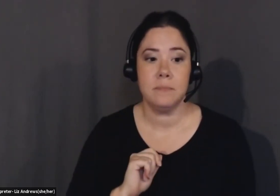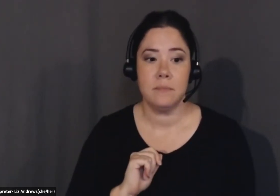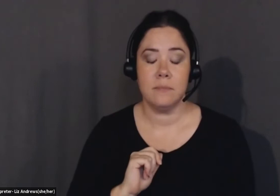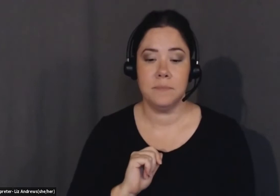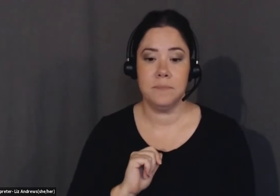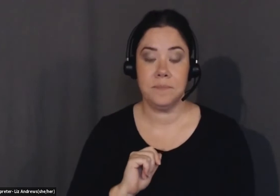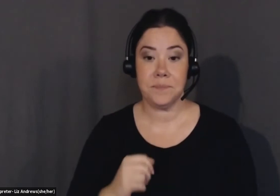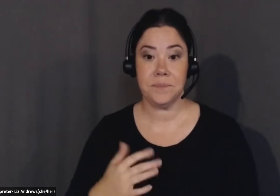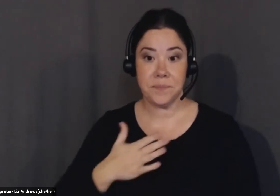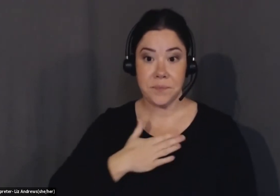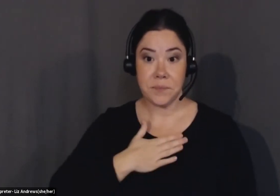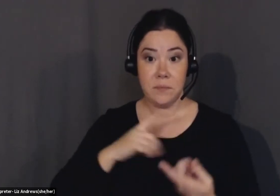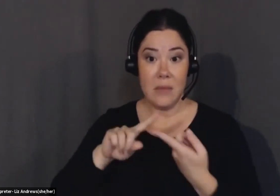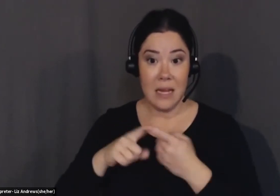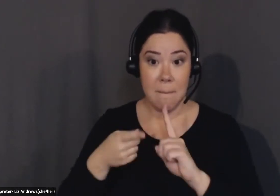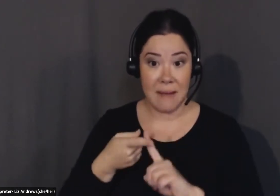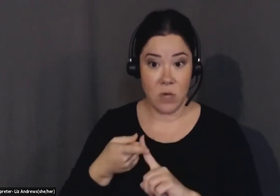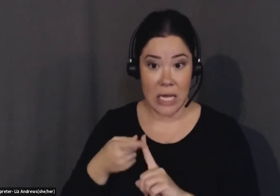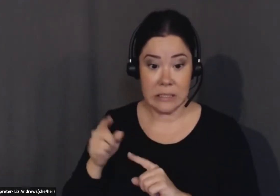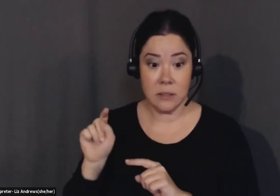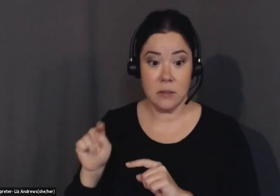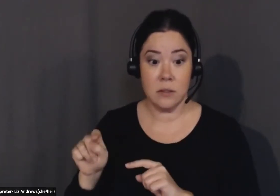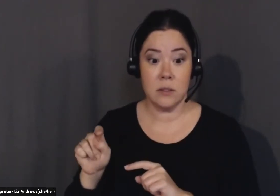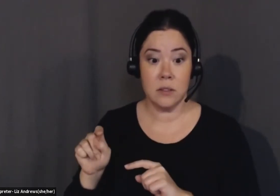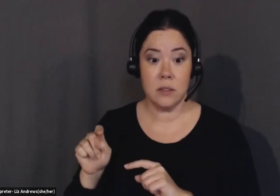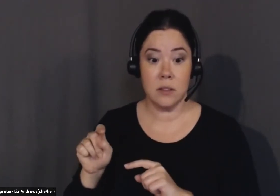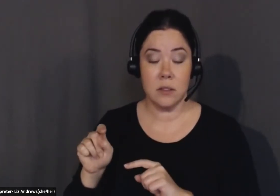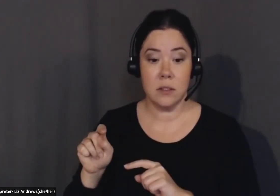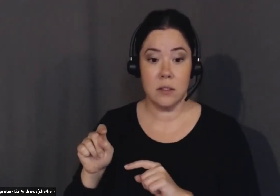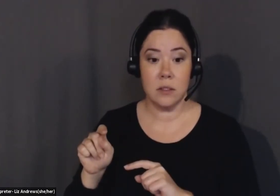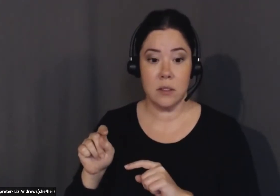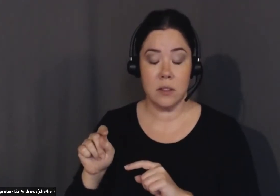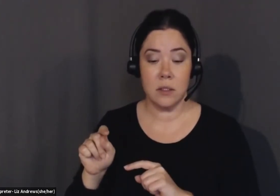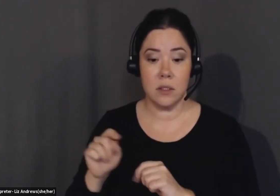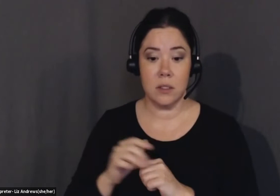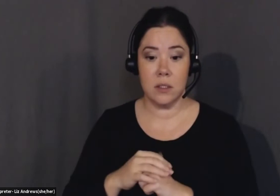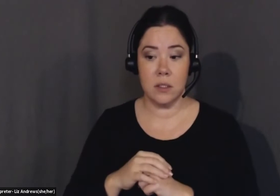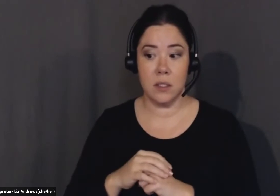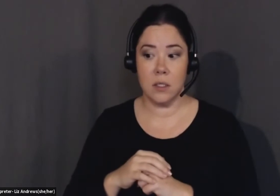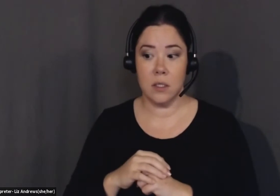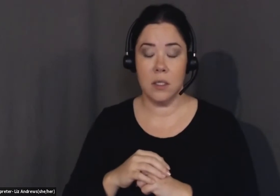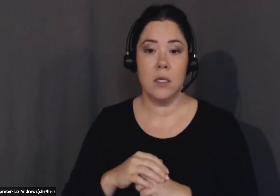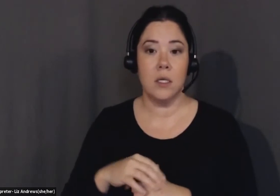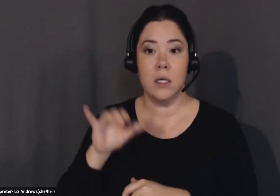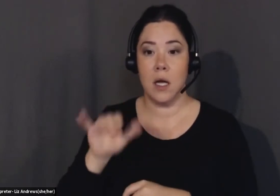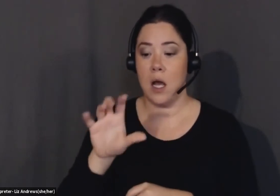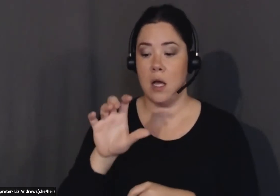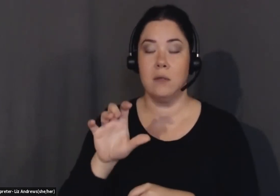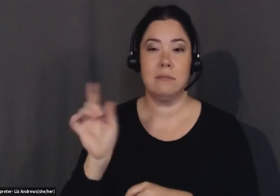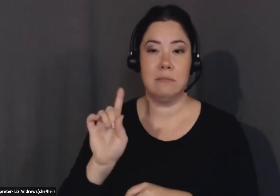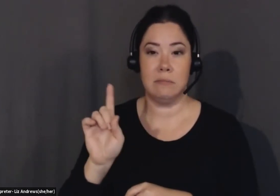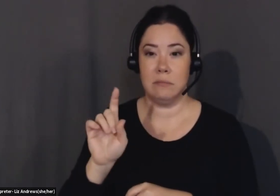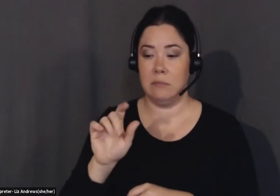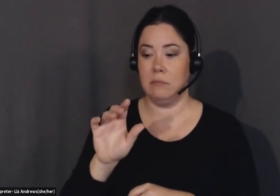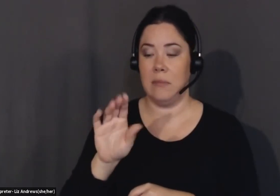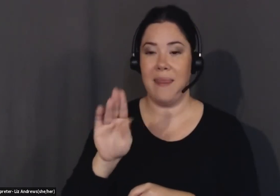my friends down at base, it's a summit program down in Missoula.